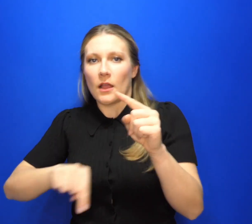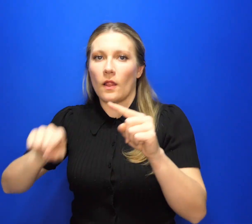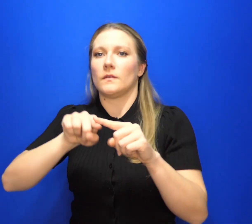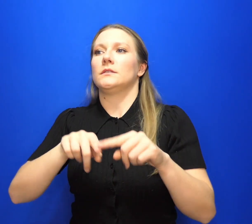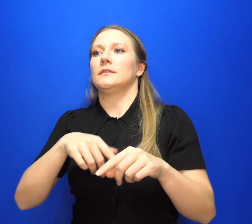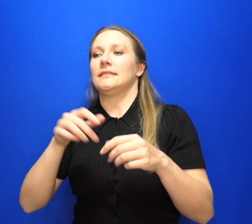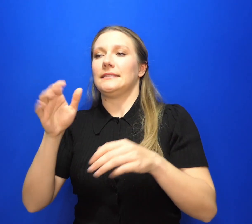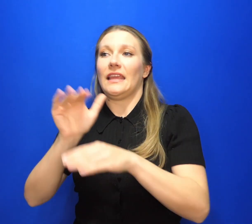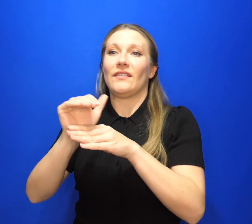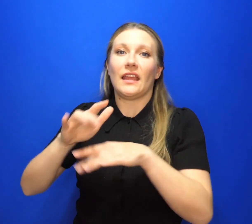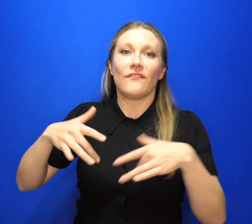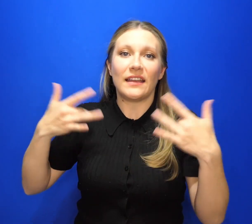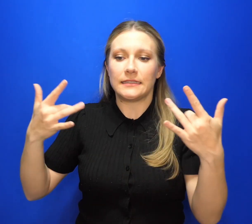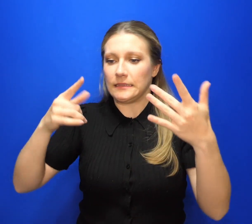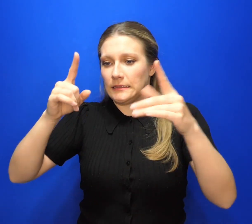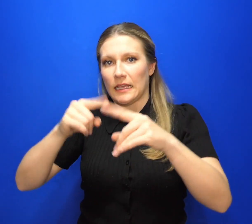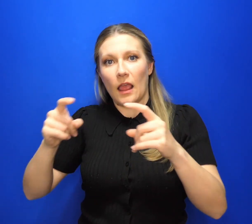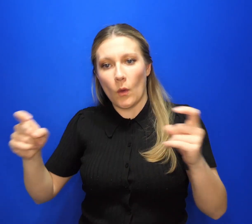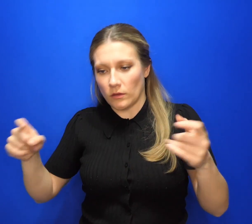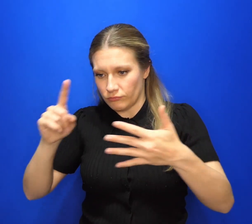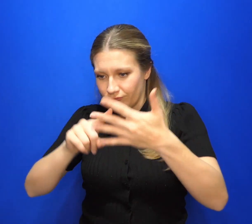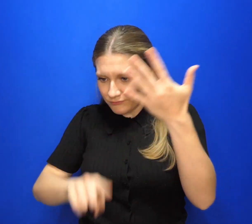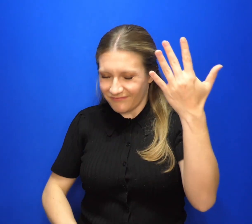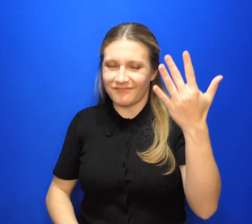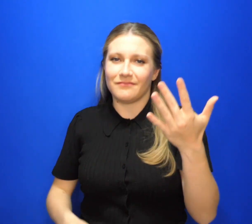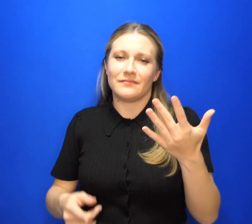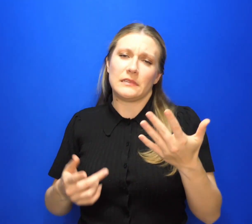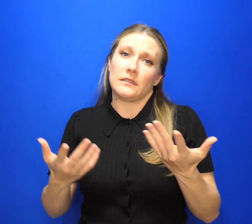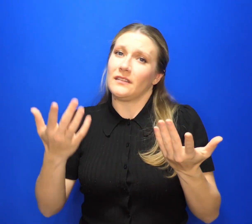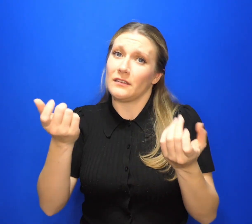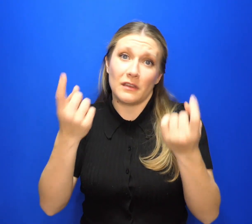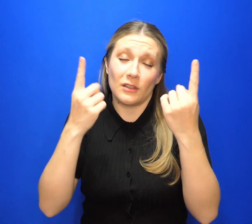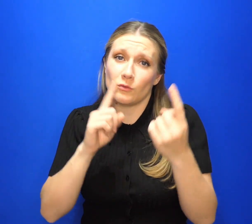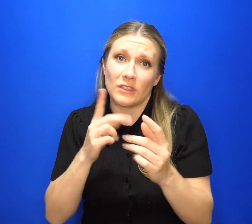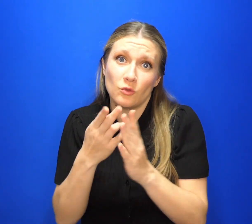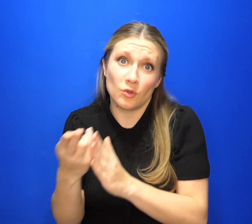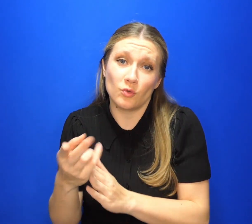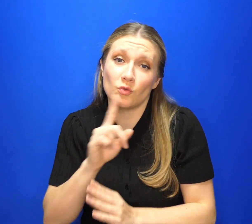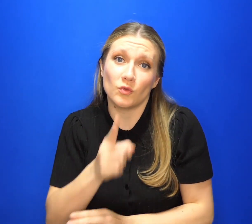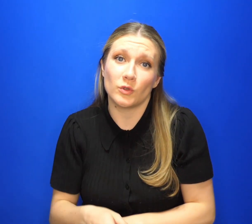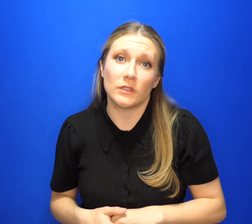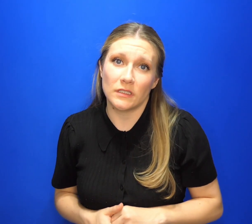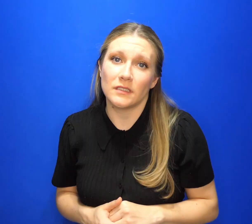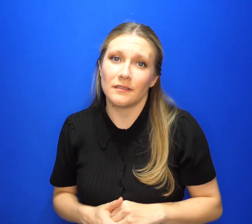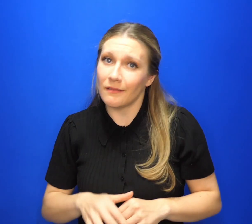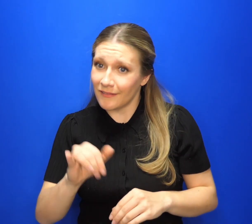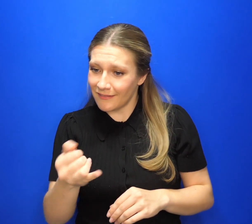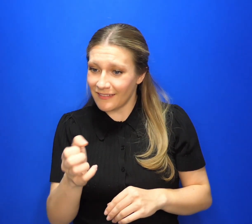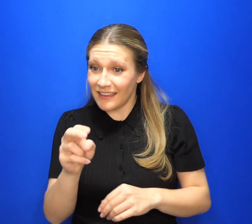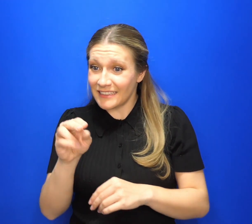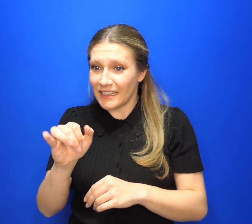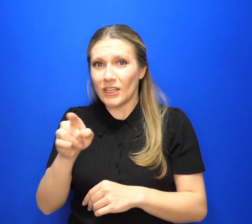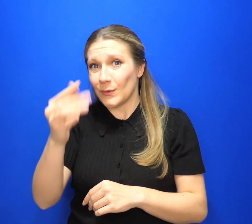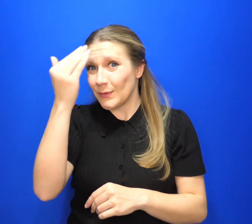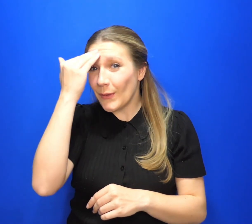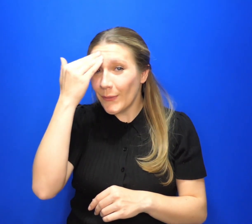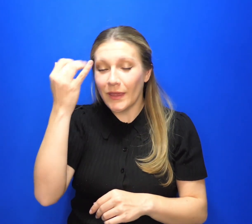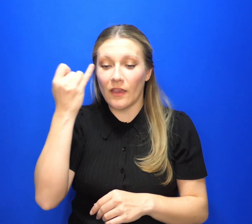events, et cetera, all these things. And it's very true. I mean, Jenny, like if my daughter runs